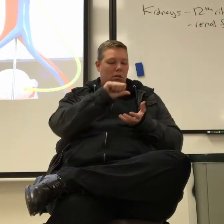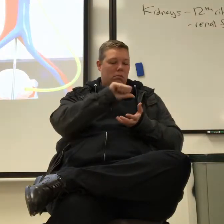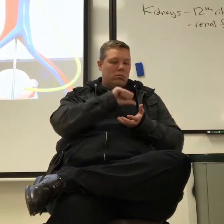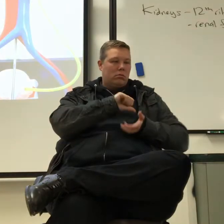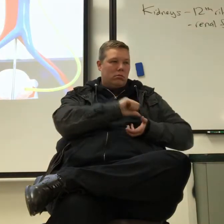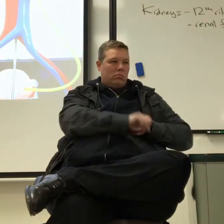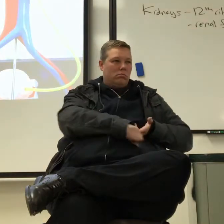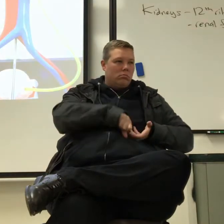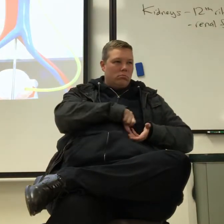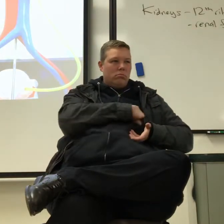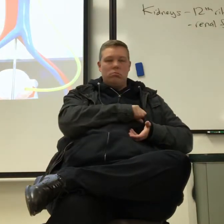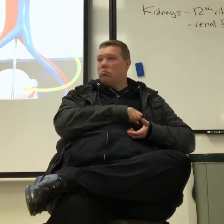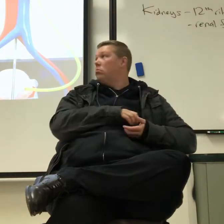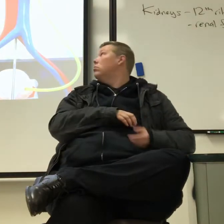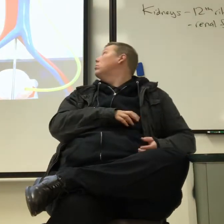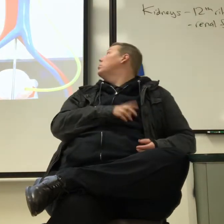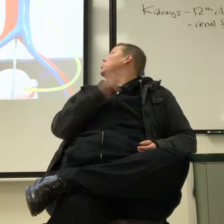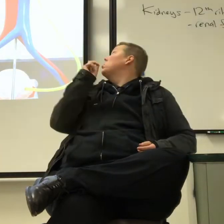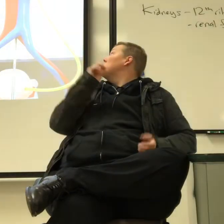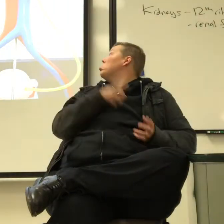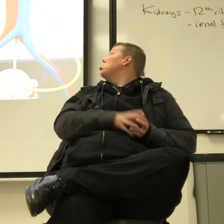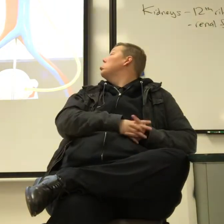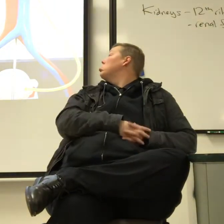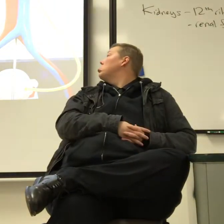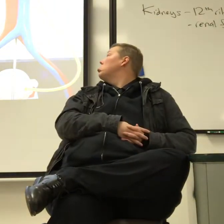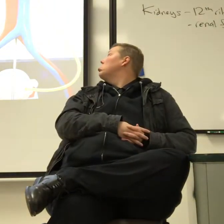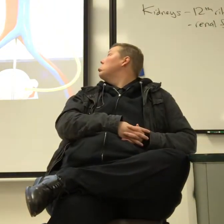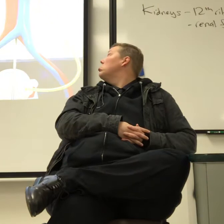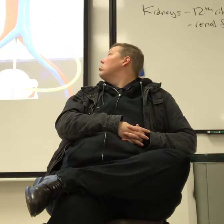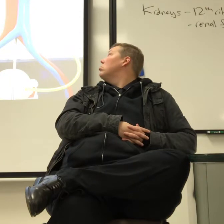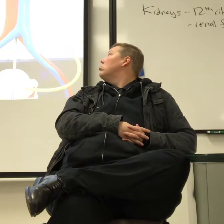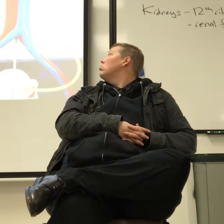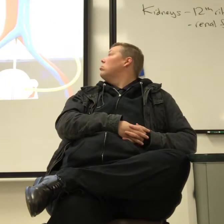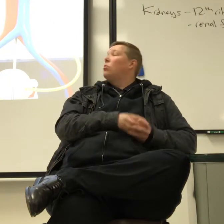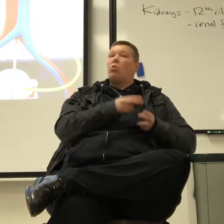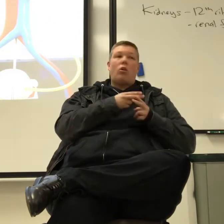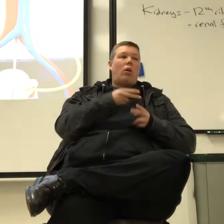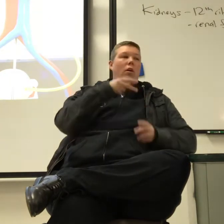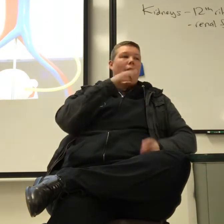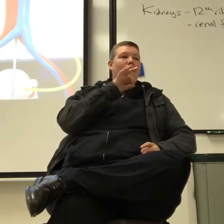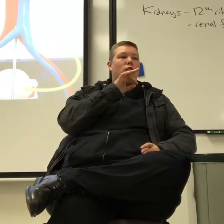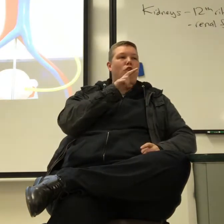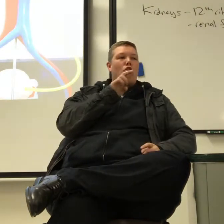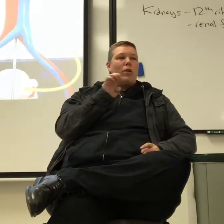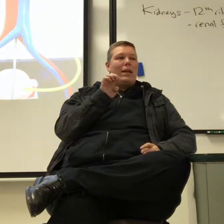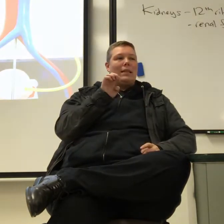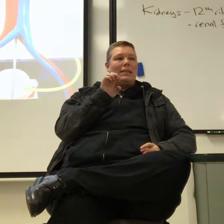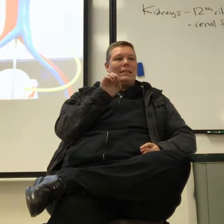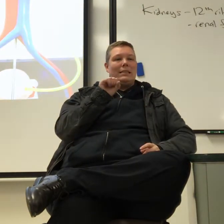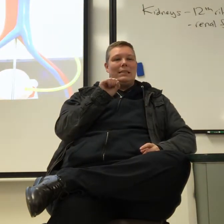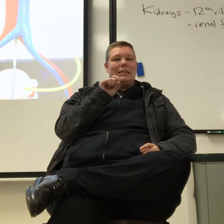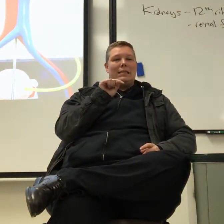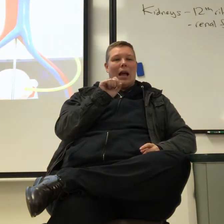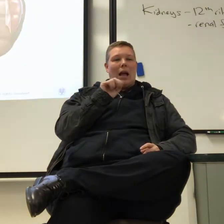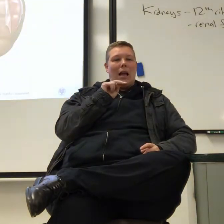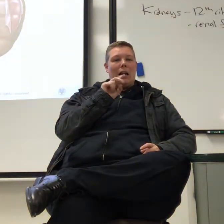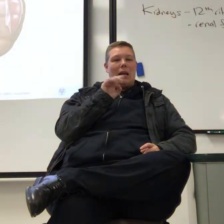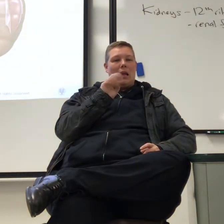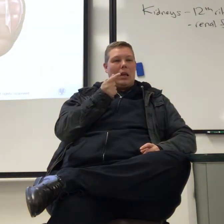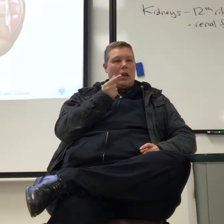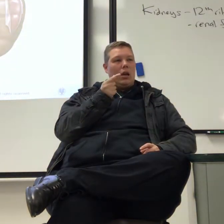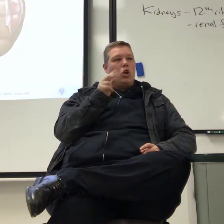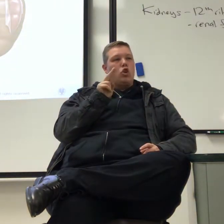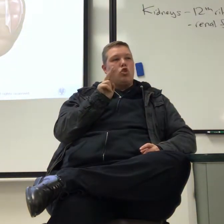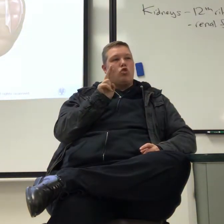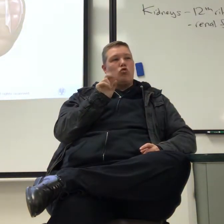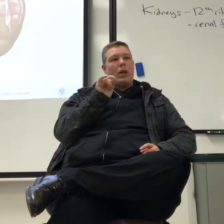Here's a model just showing you how we call it the freestanding urinary model. Okay, and they're just hanging